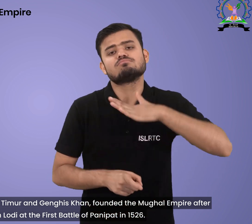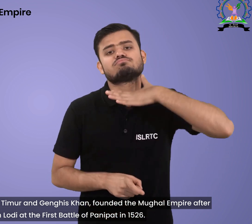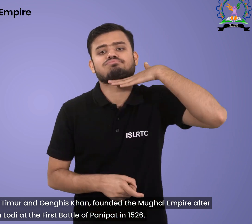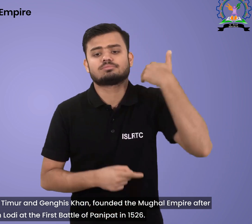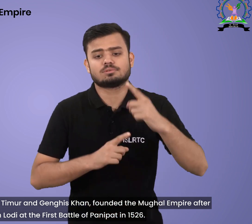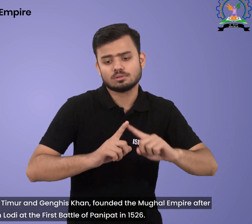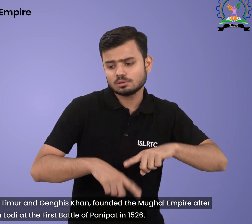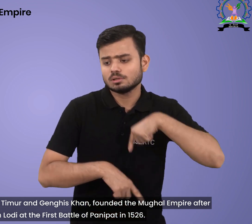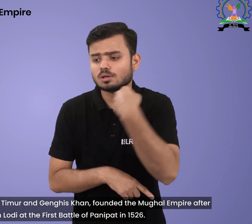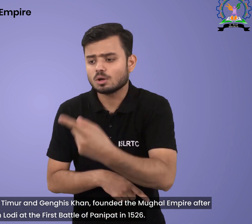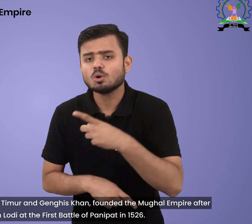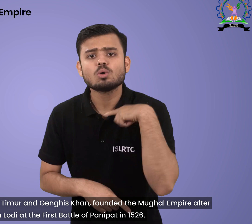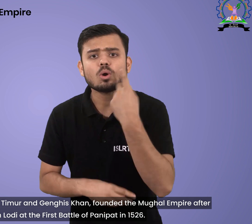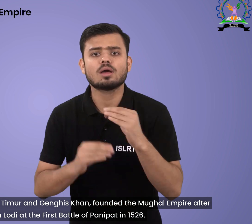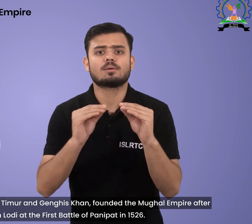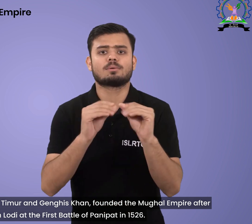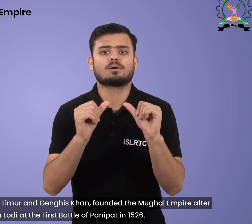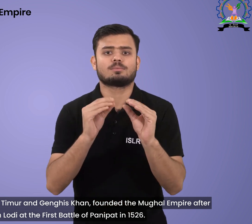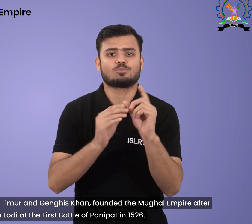Battle of Panipat in 1526.